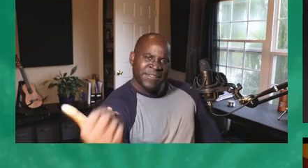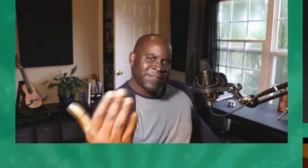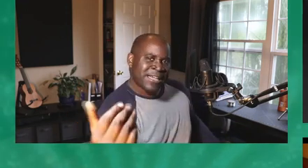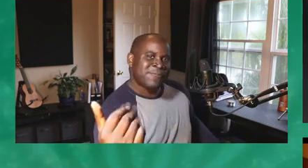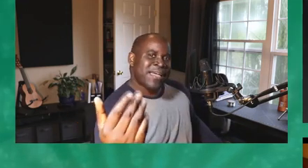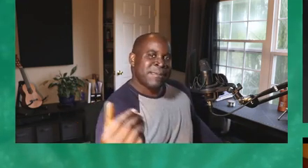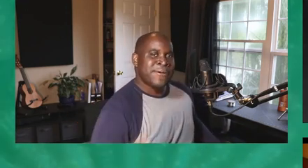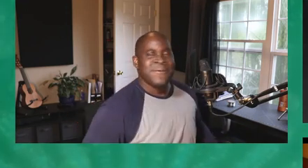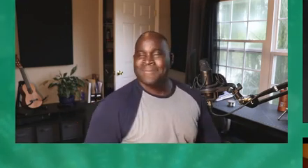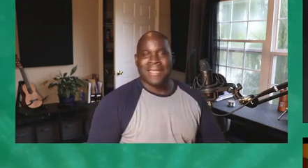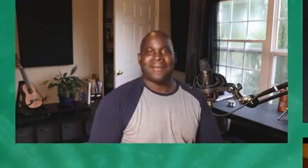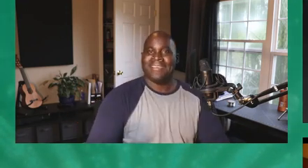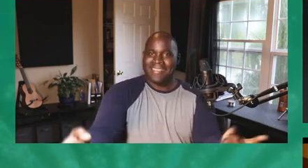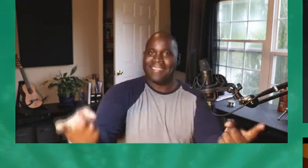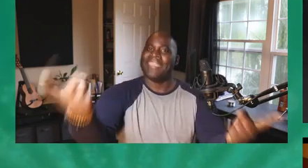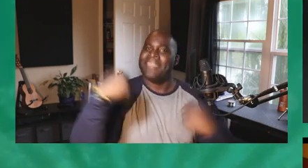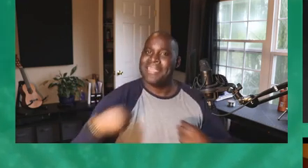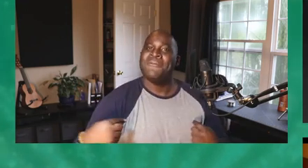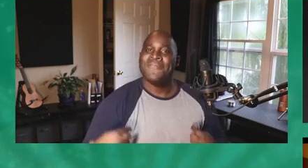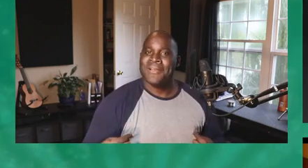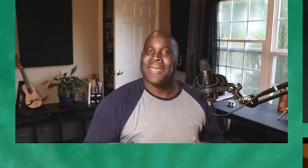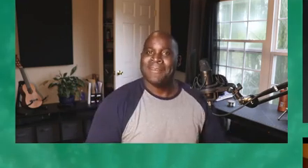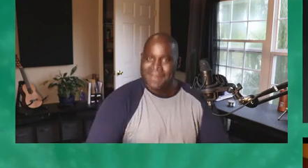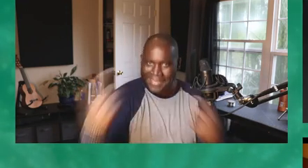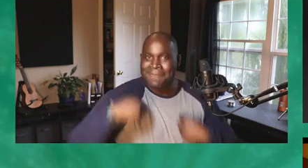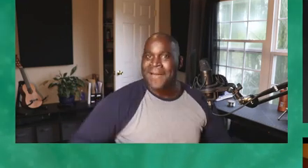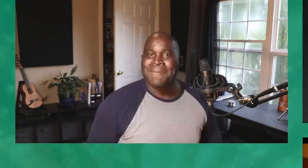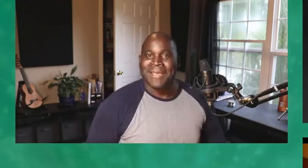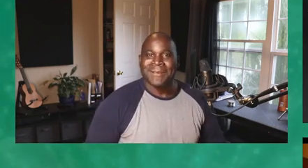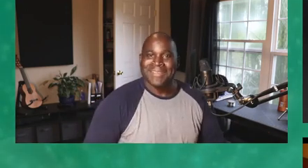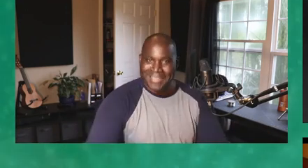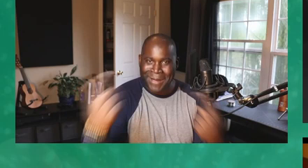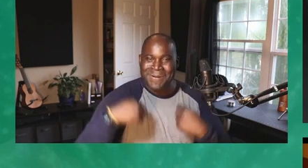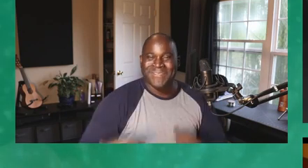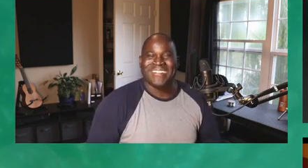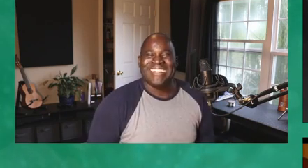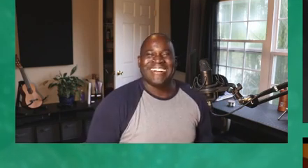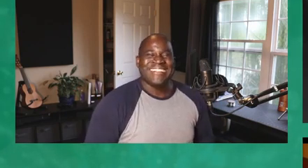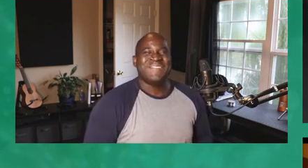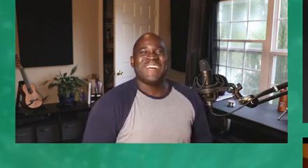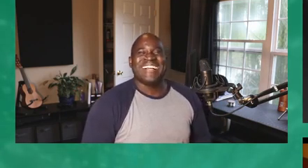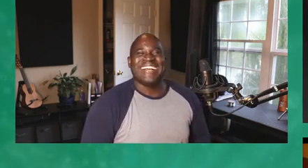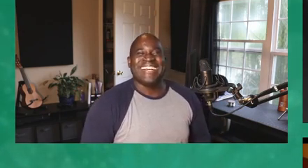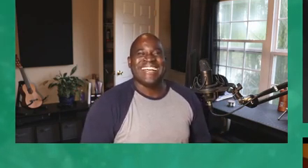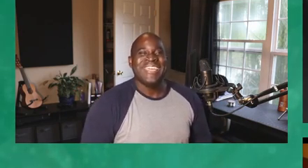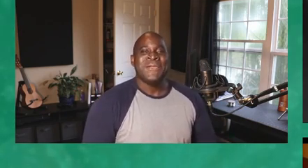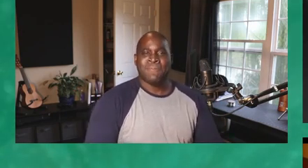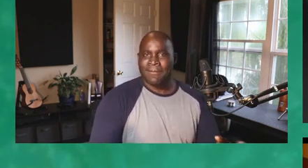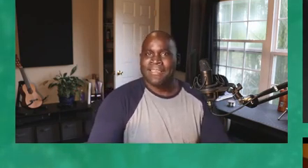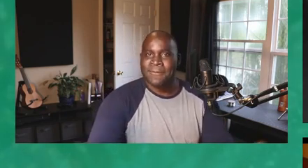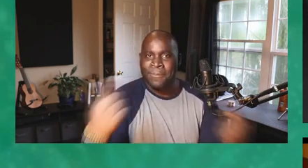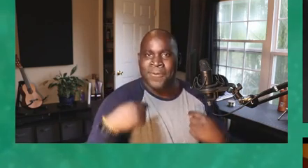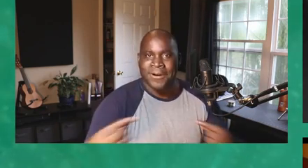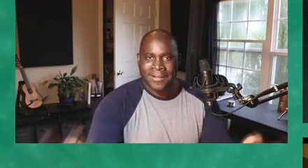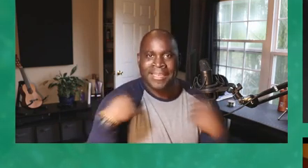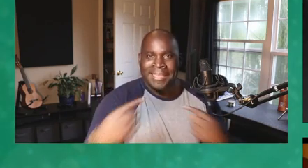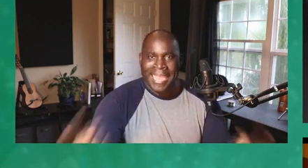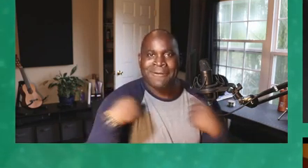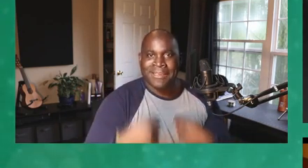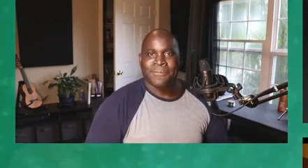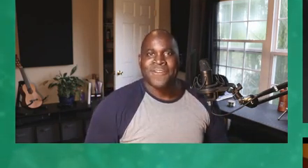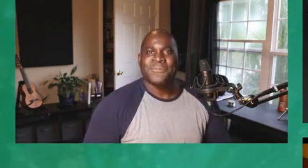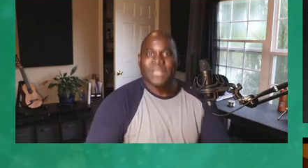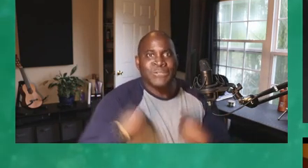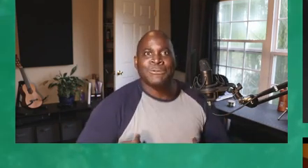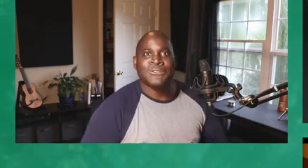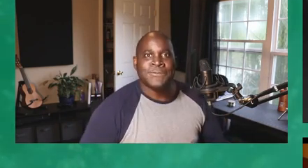Like, come fight me, bro? No. It's like, come over here, man. Come fight me. Come over here. You probably say it with a more